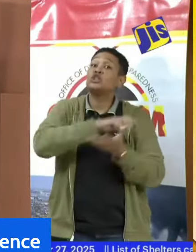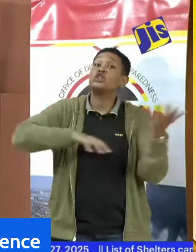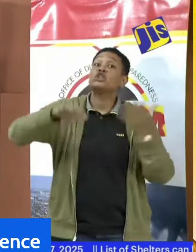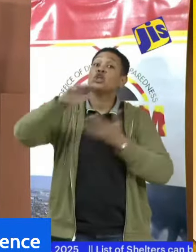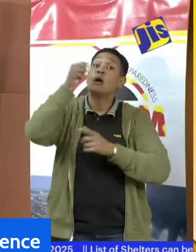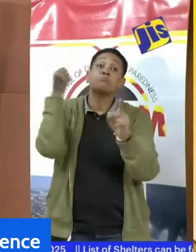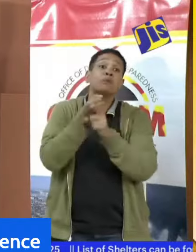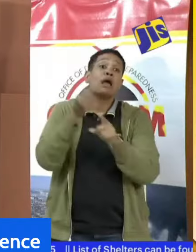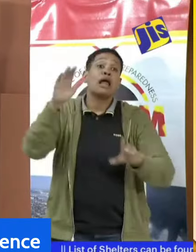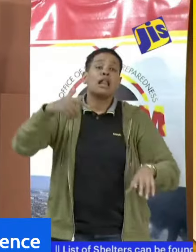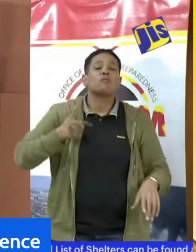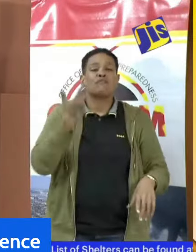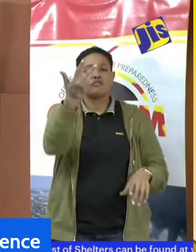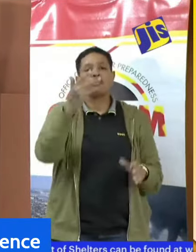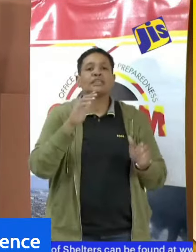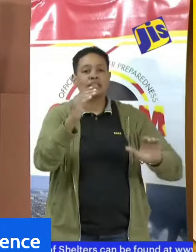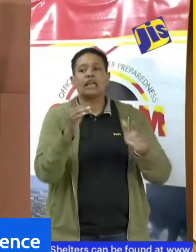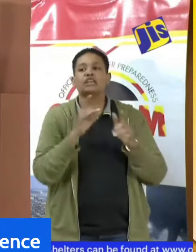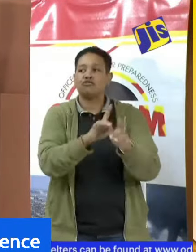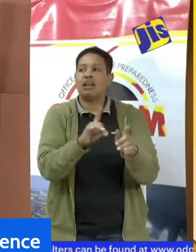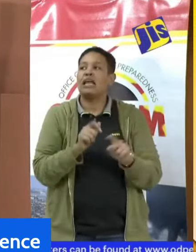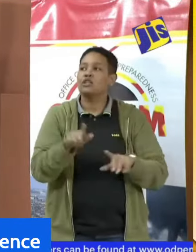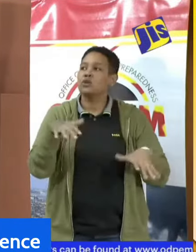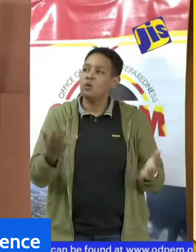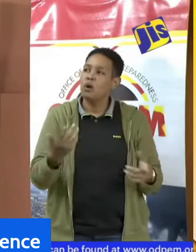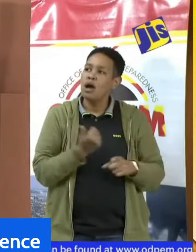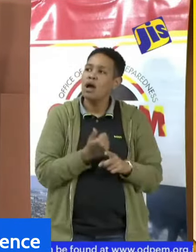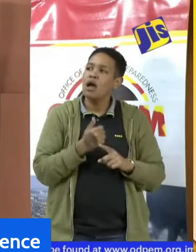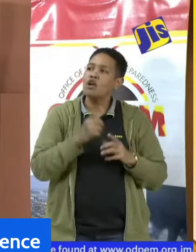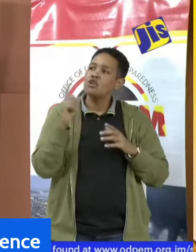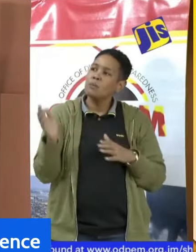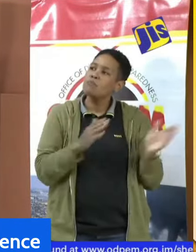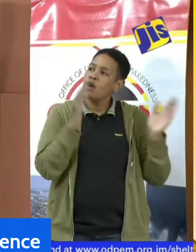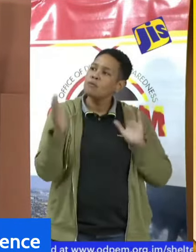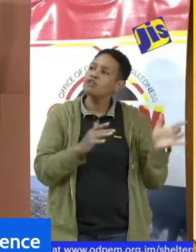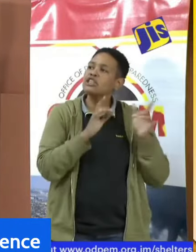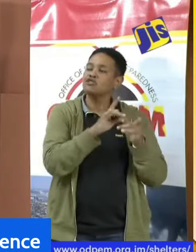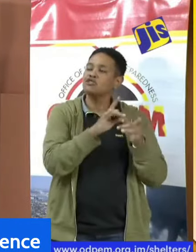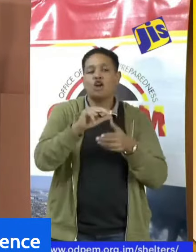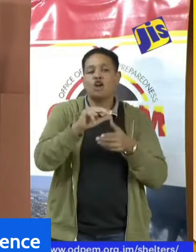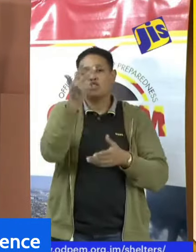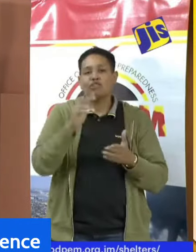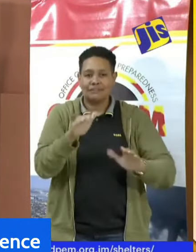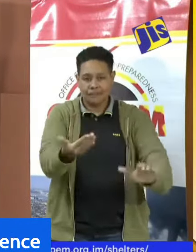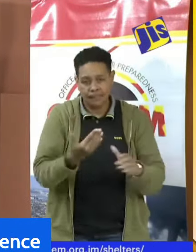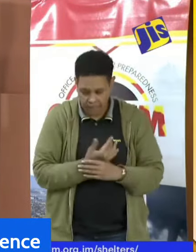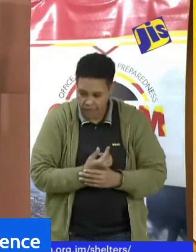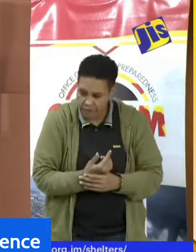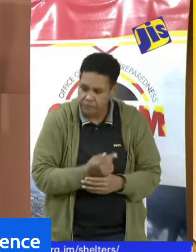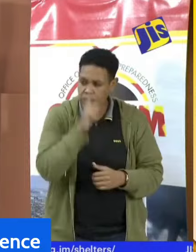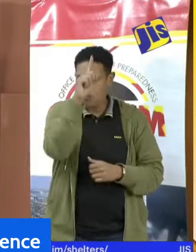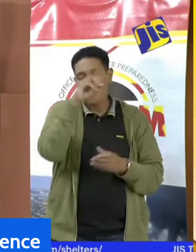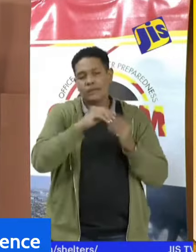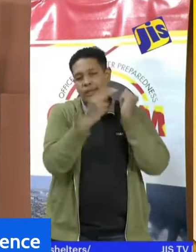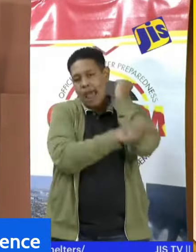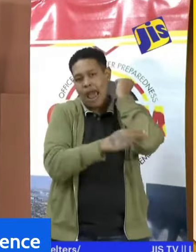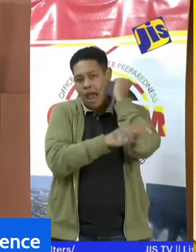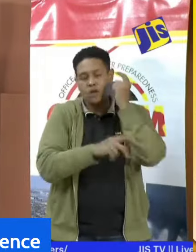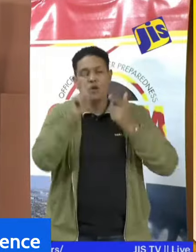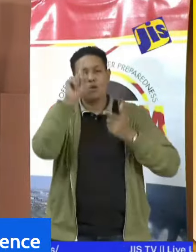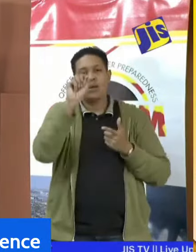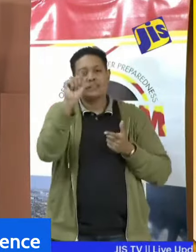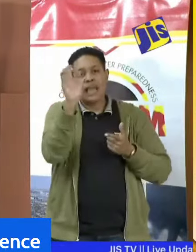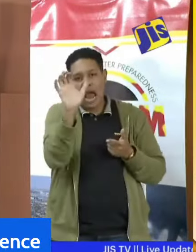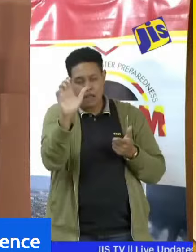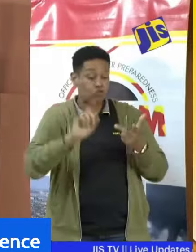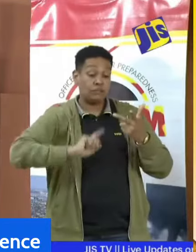we've had 3 deaths related to the preparation of the storm. one in Hanover, one in St.